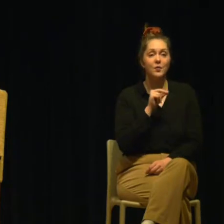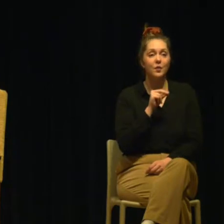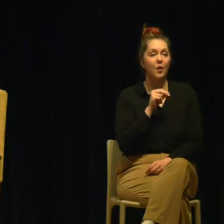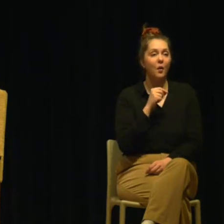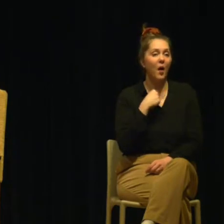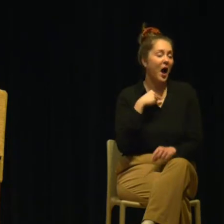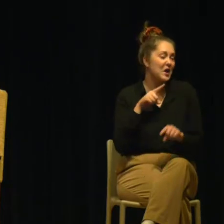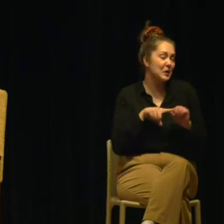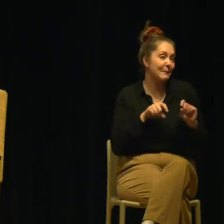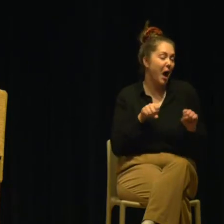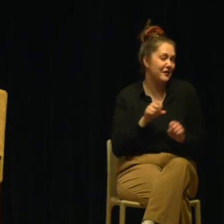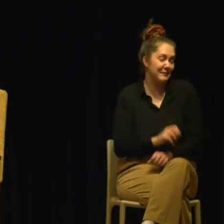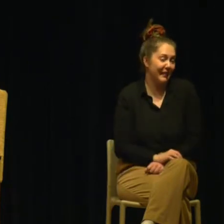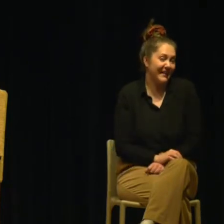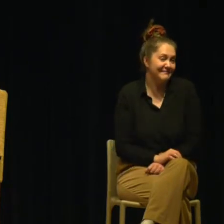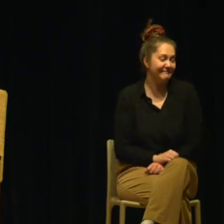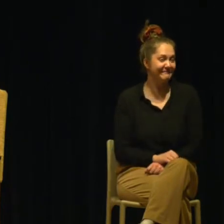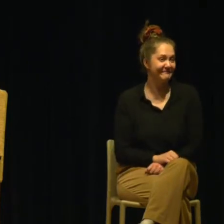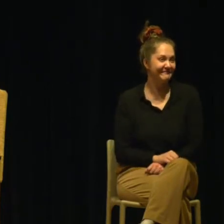couldn't possibly.